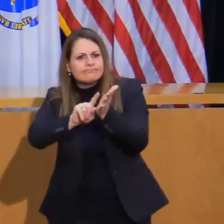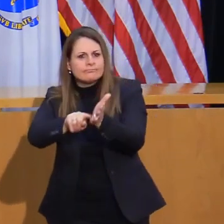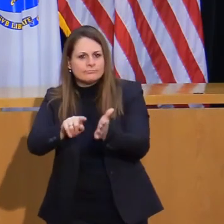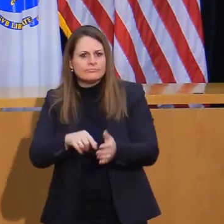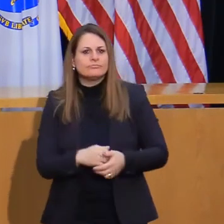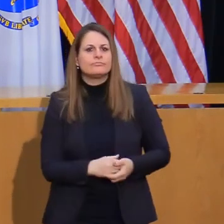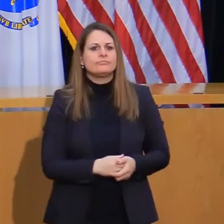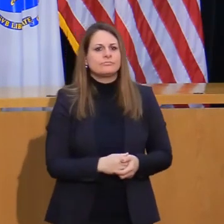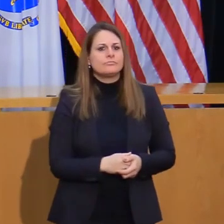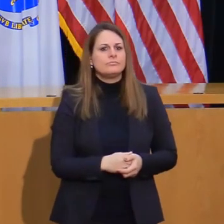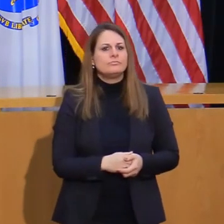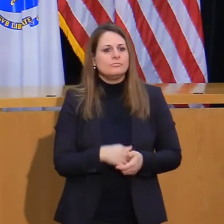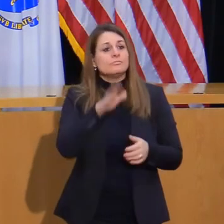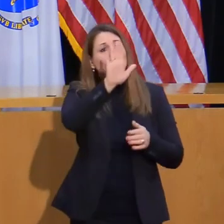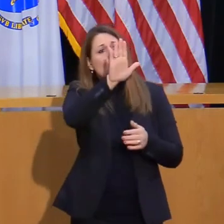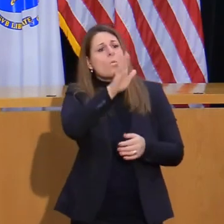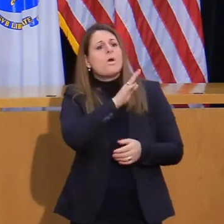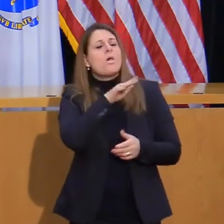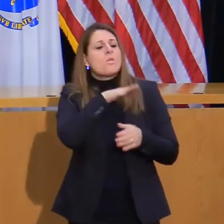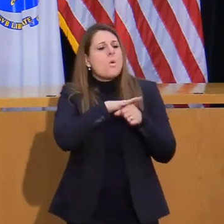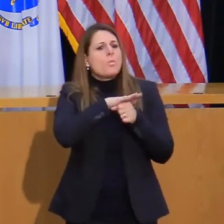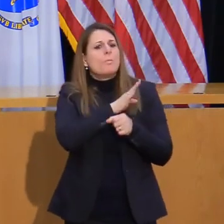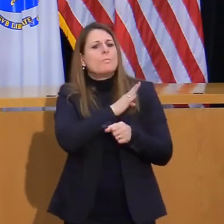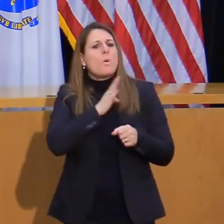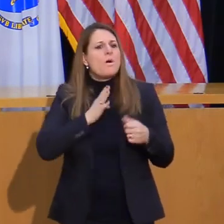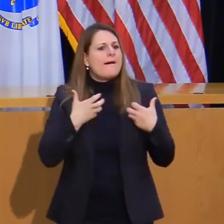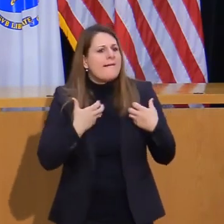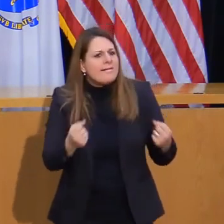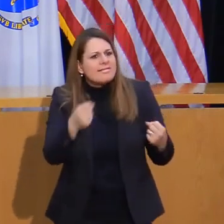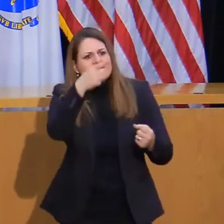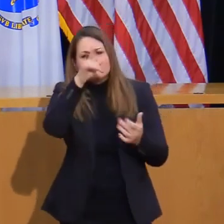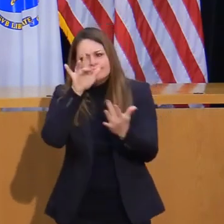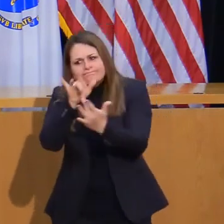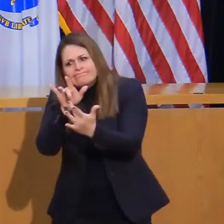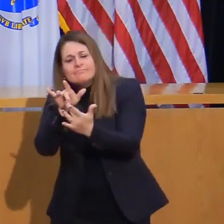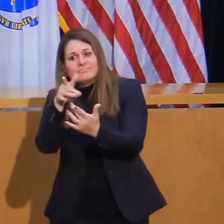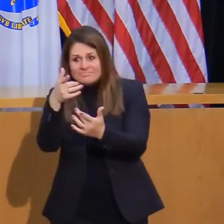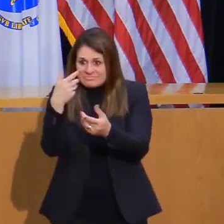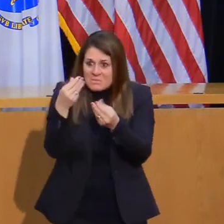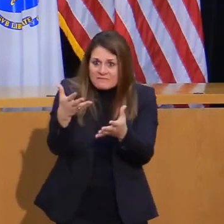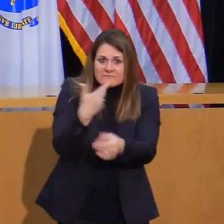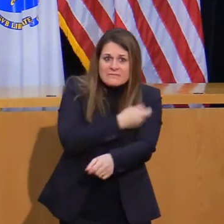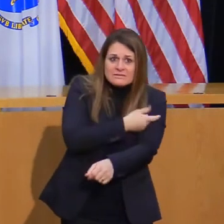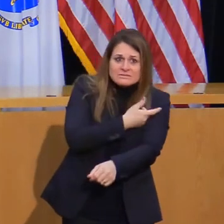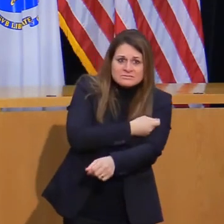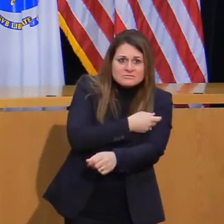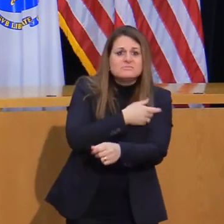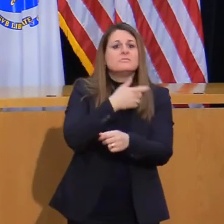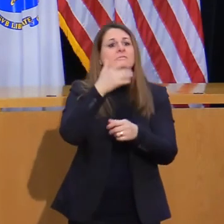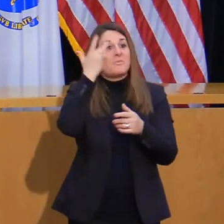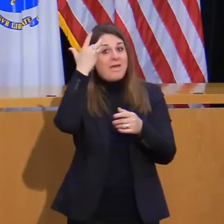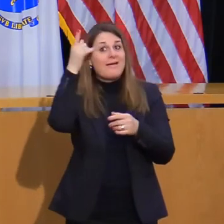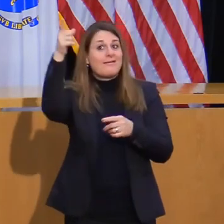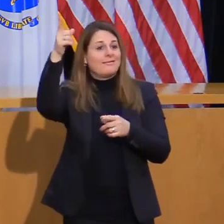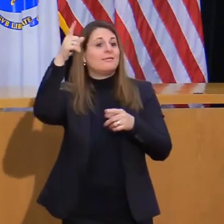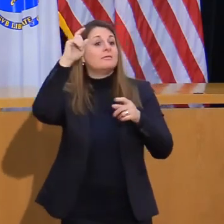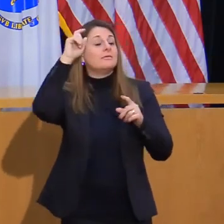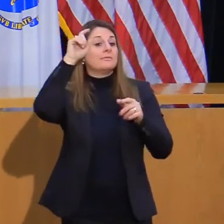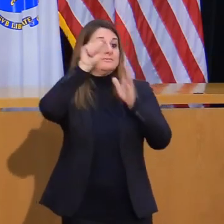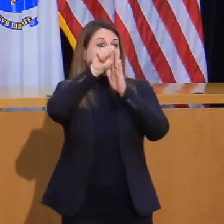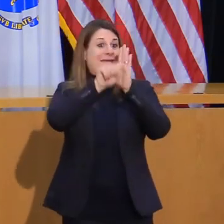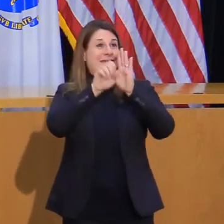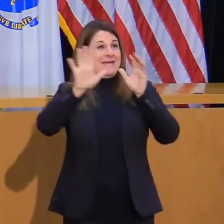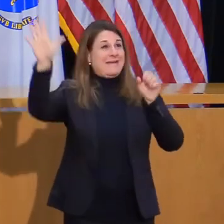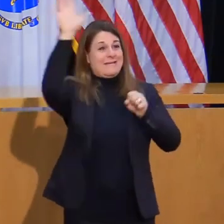in many cases, people in their community as well as the CHCs. Most healthcare providers, especially hospitals,